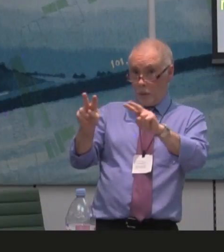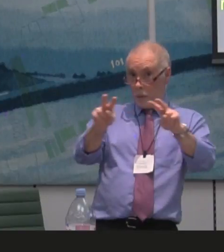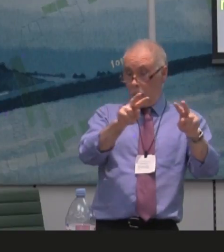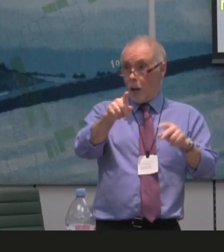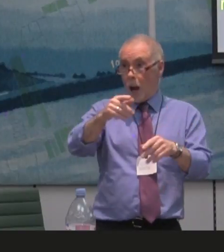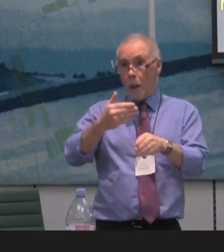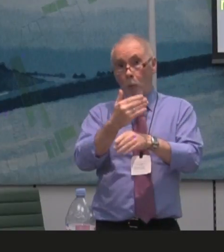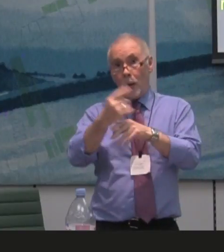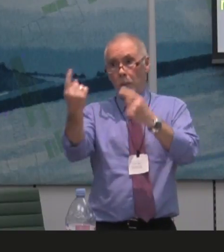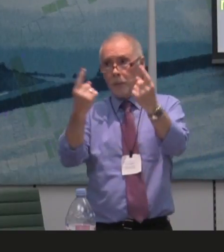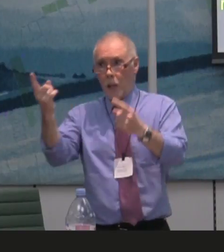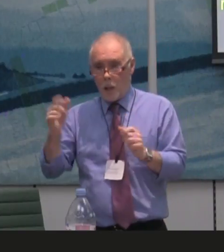cap.